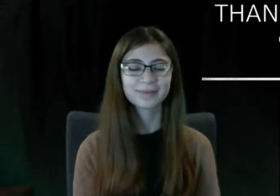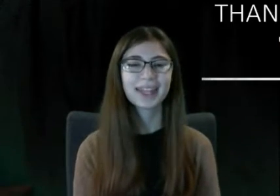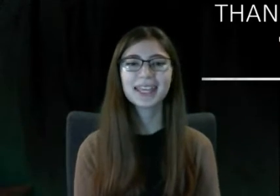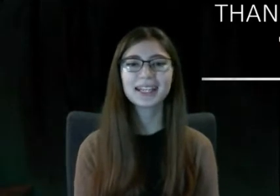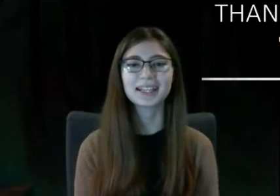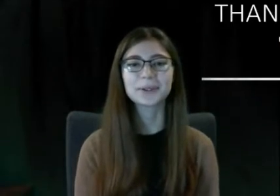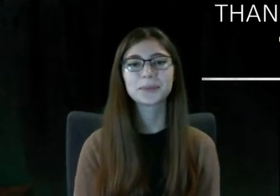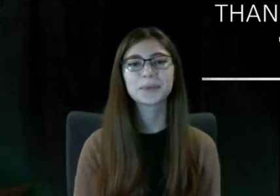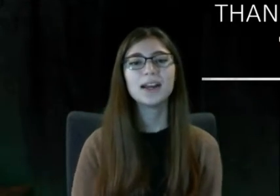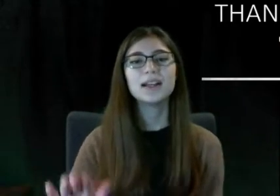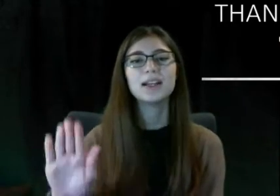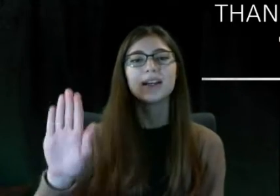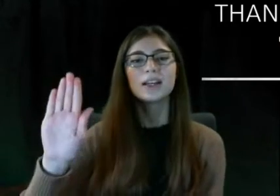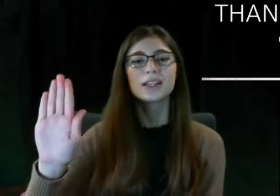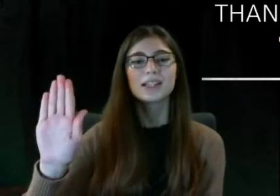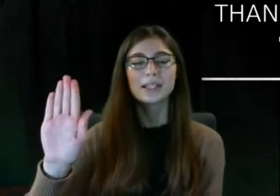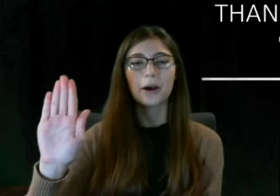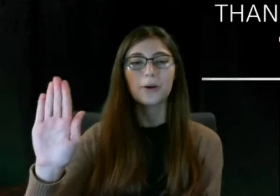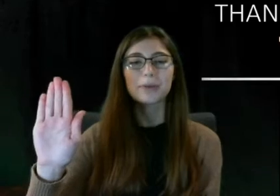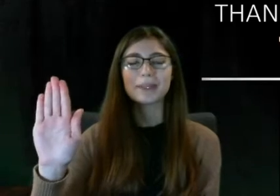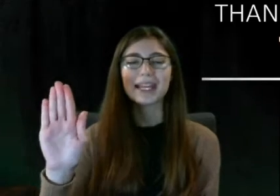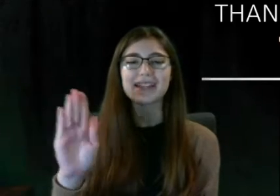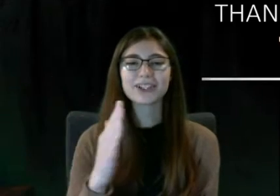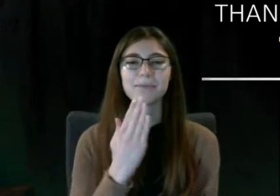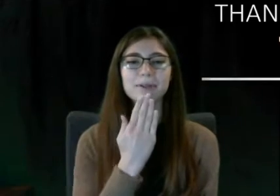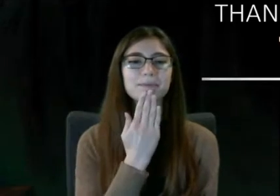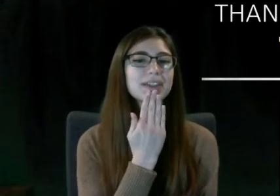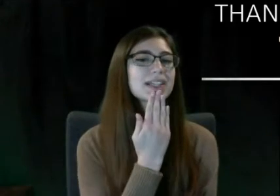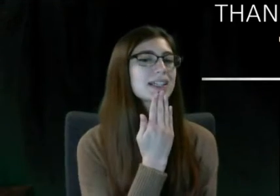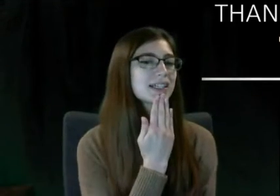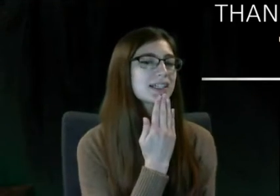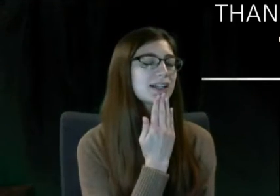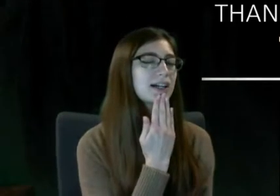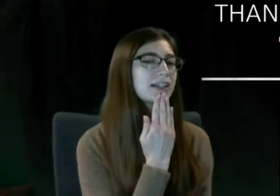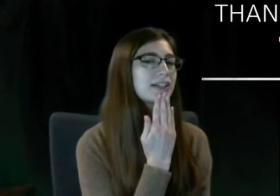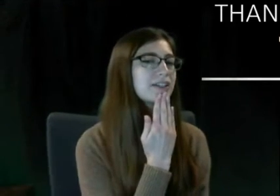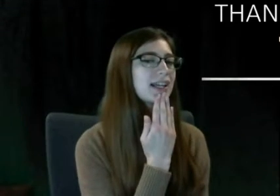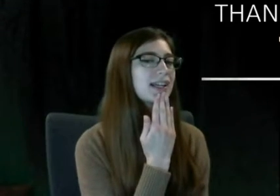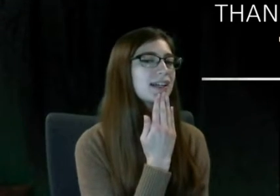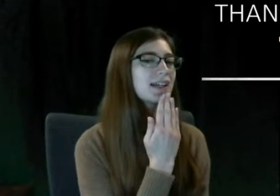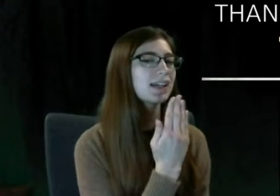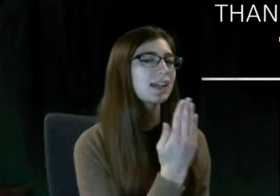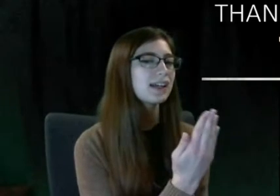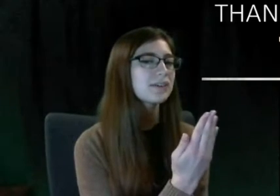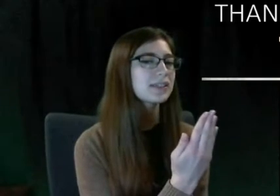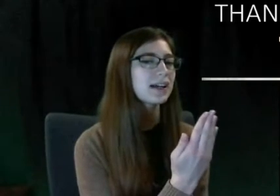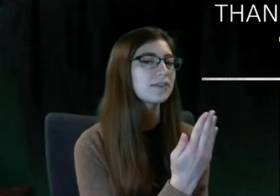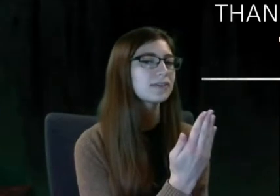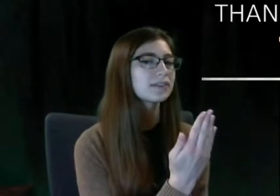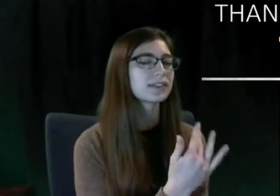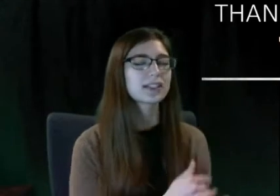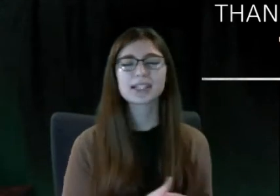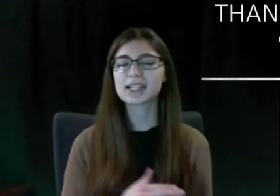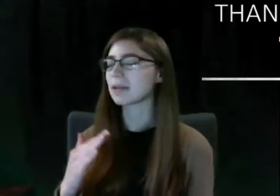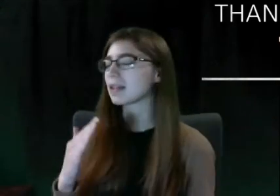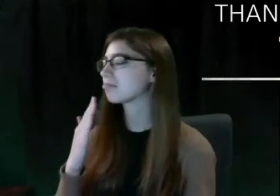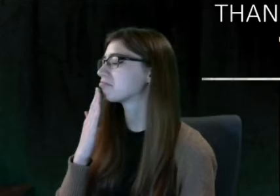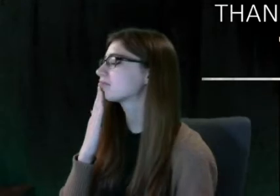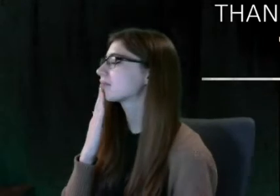Thank you. So open B handshake is going to start on your chin and go down, stopping kind